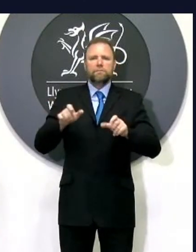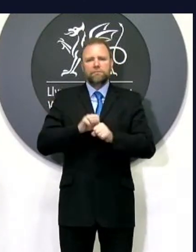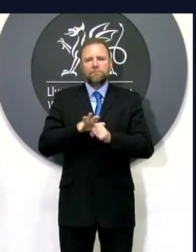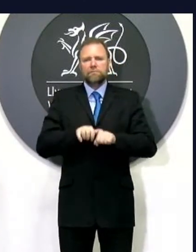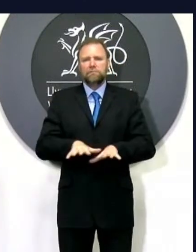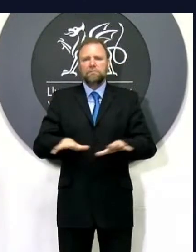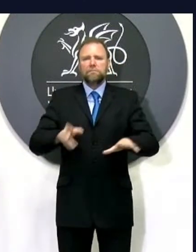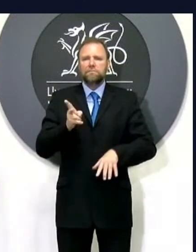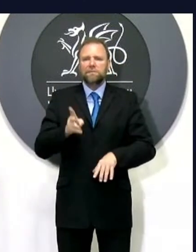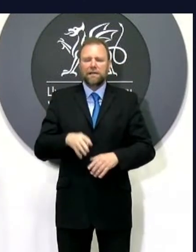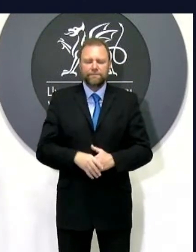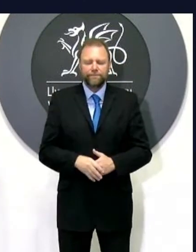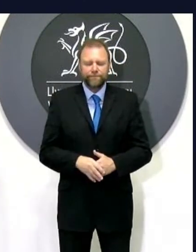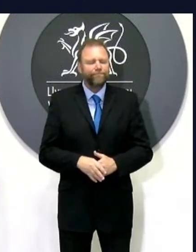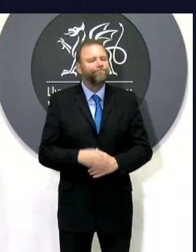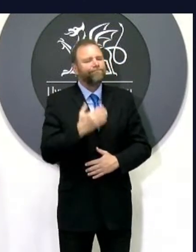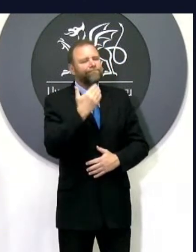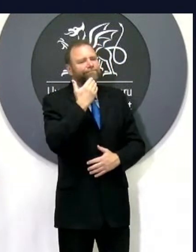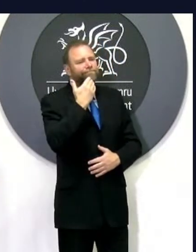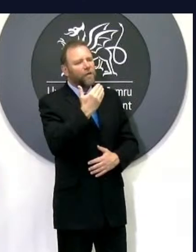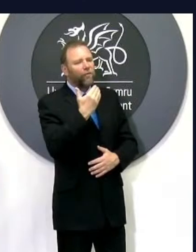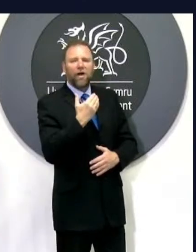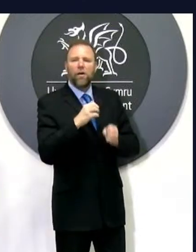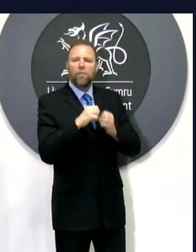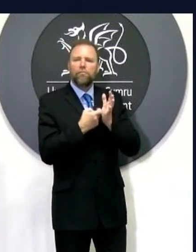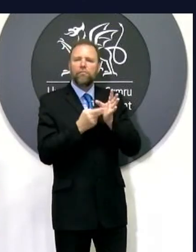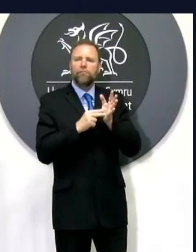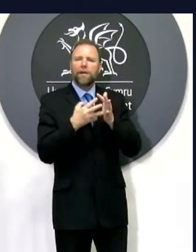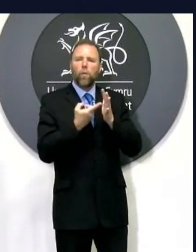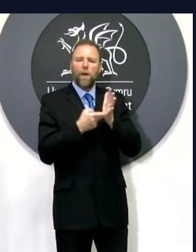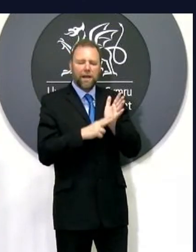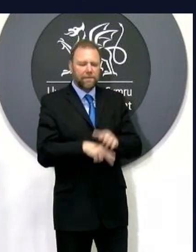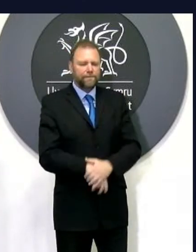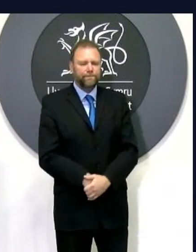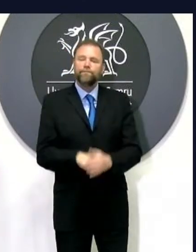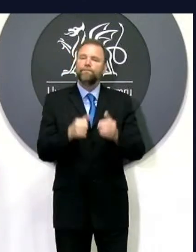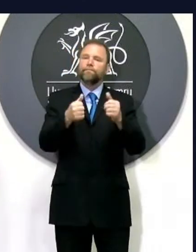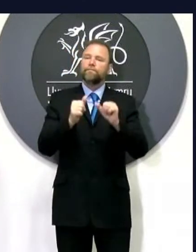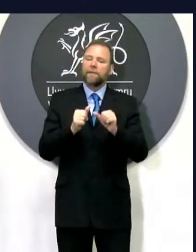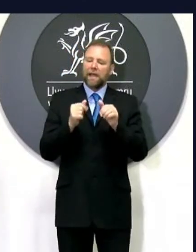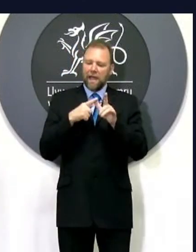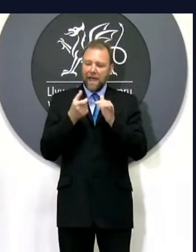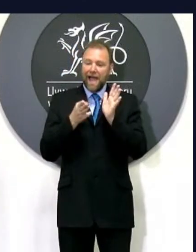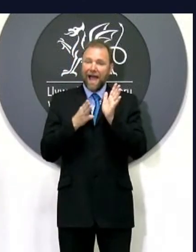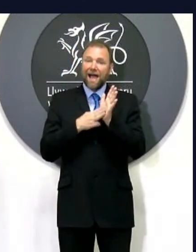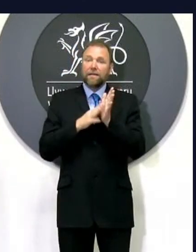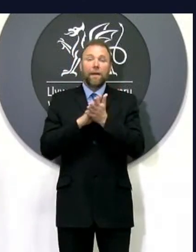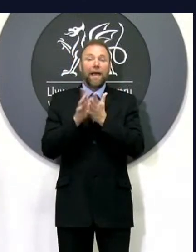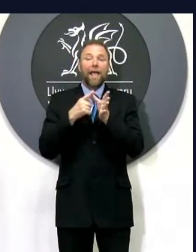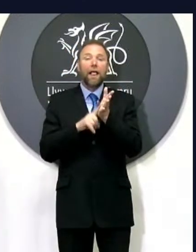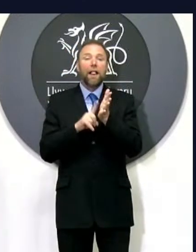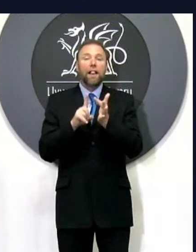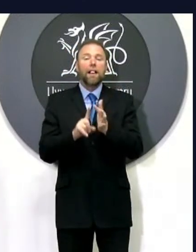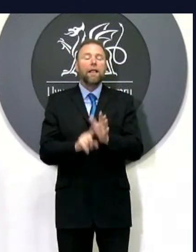all. Branwen, diolch yn fawr. Draw i Adam Hale, PA.